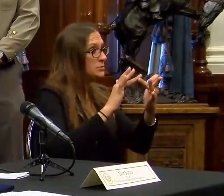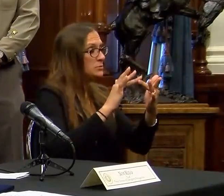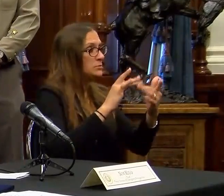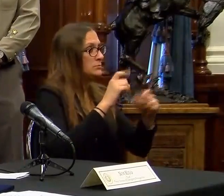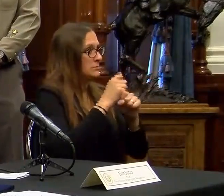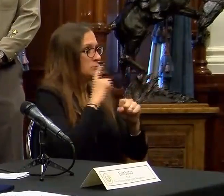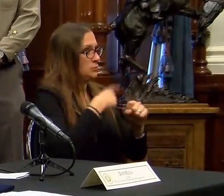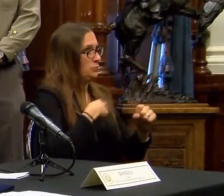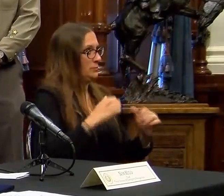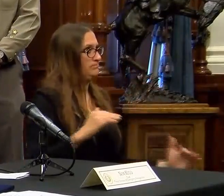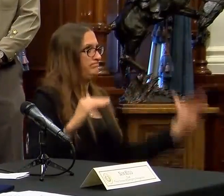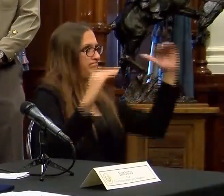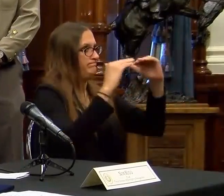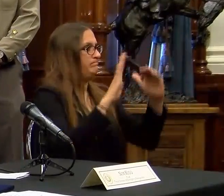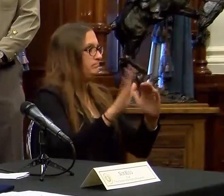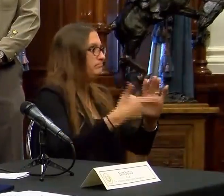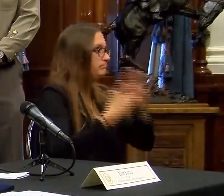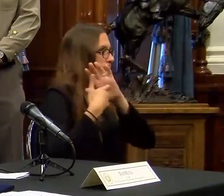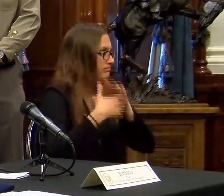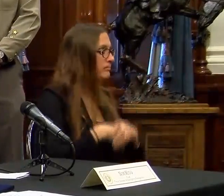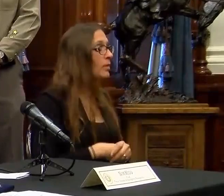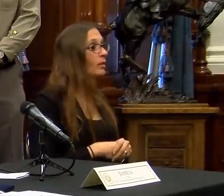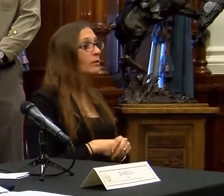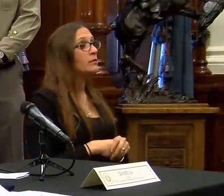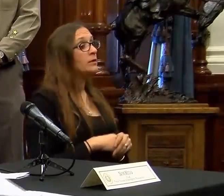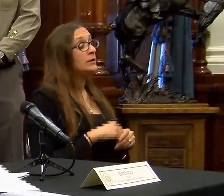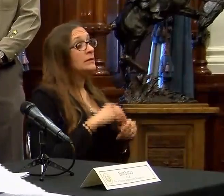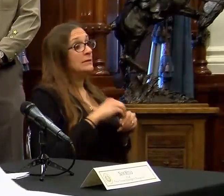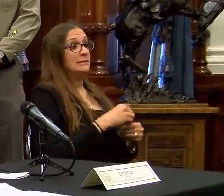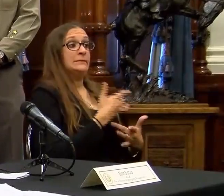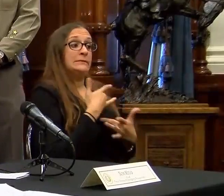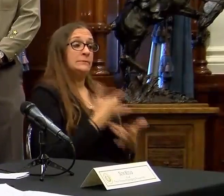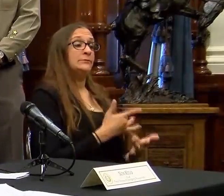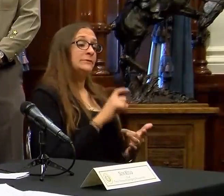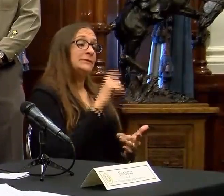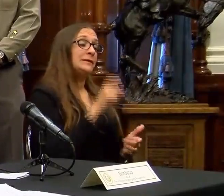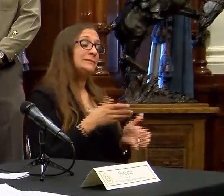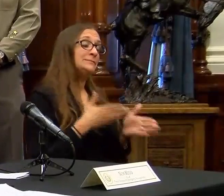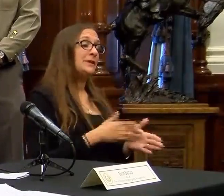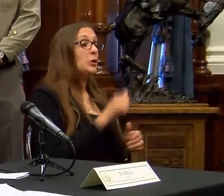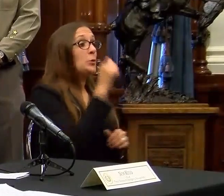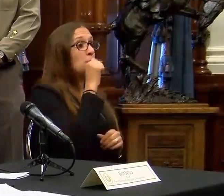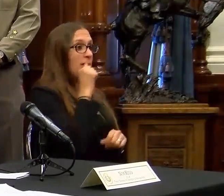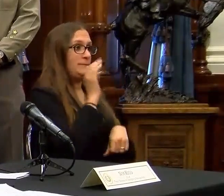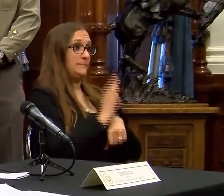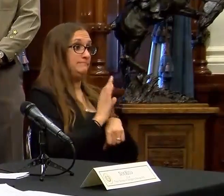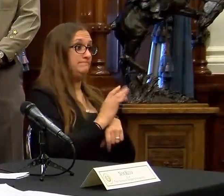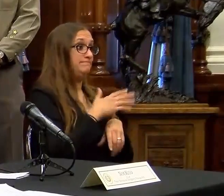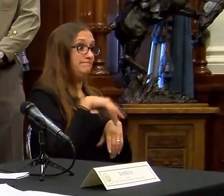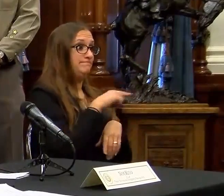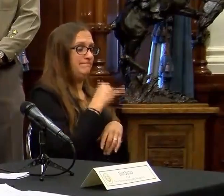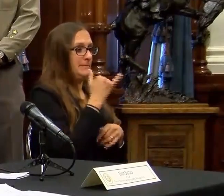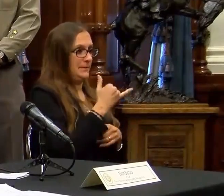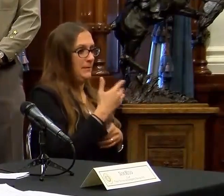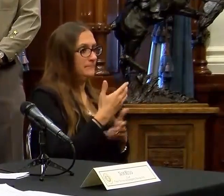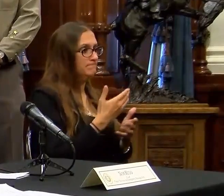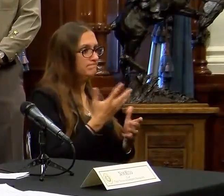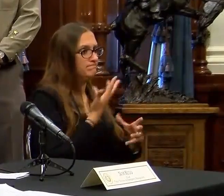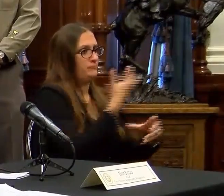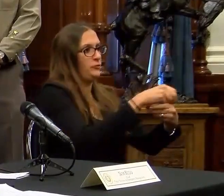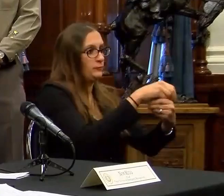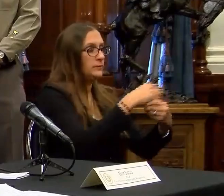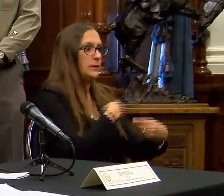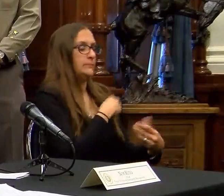met. As a result, in typical Texas fashion, the private sector is stepping up.